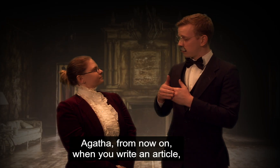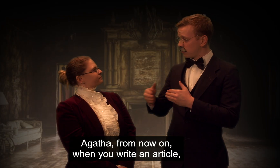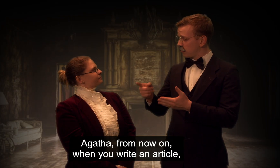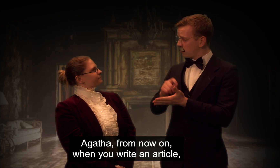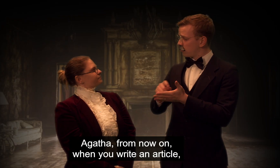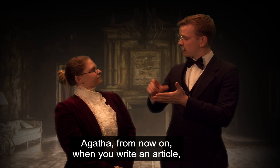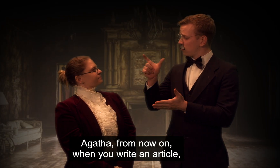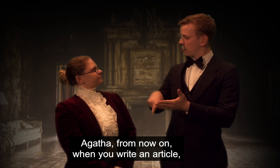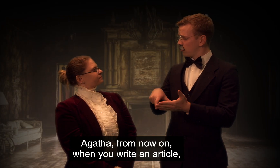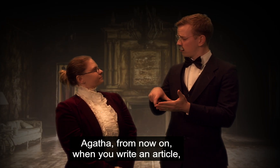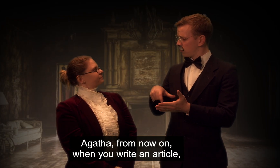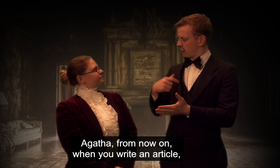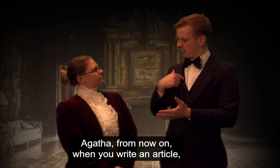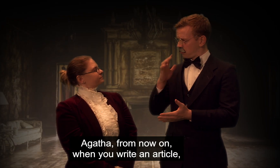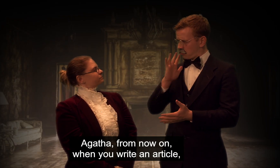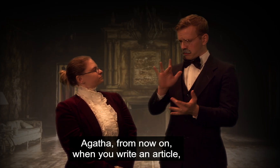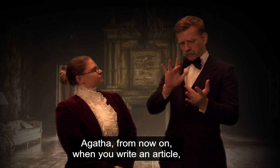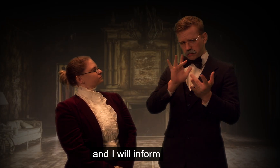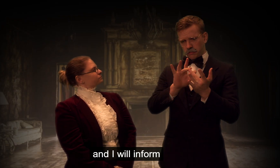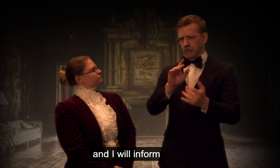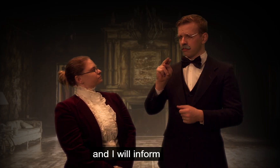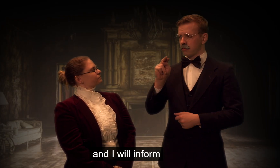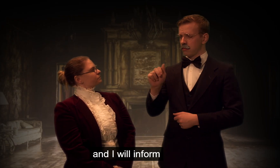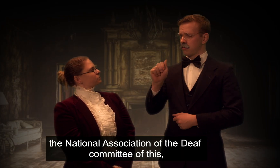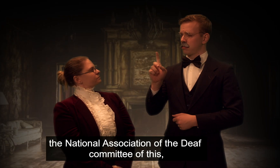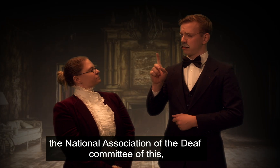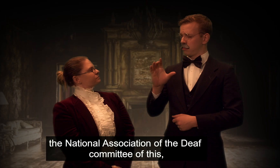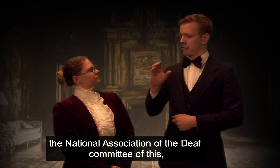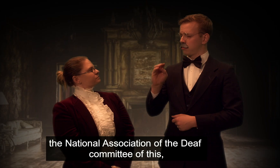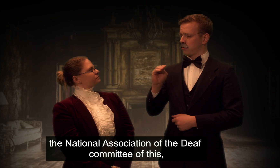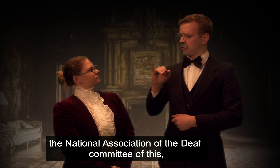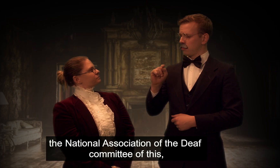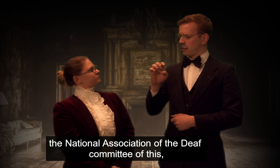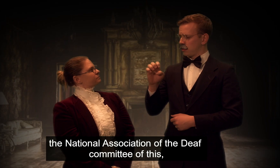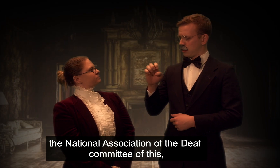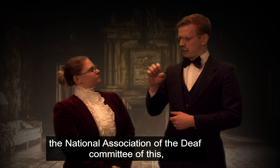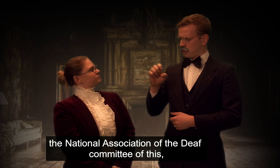Agatha, from now on, when you write an article, and I will inform the National Association of the Deaf Committee of